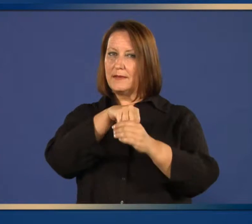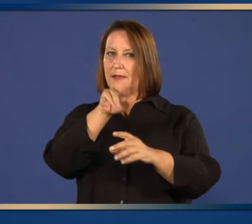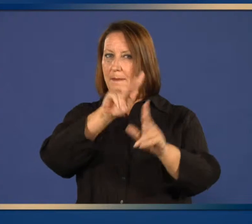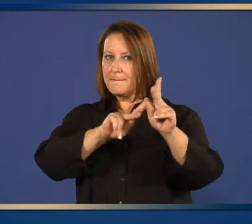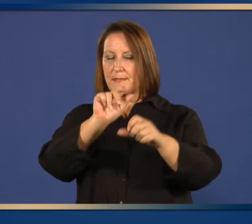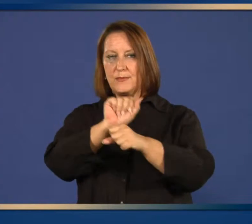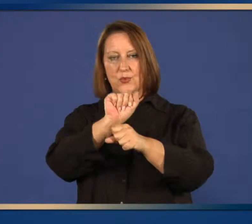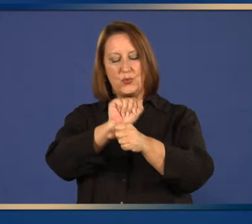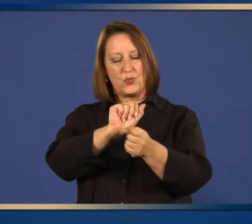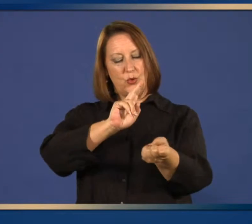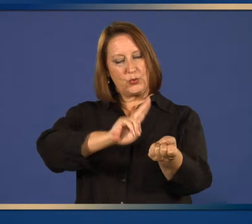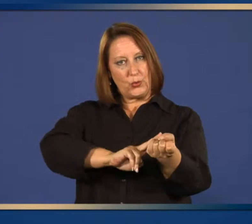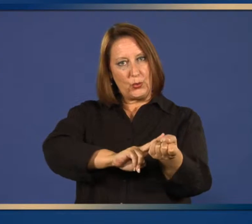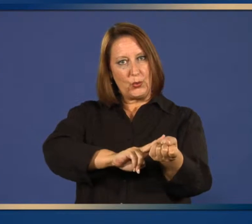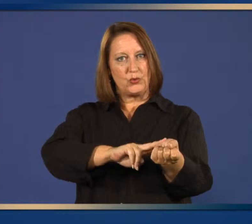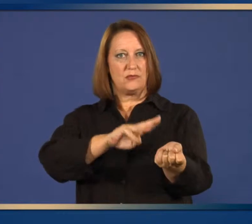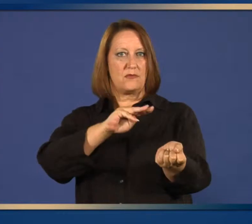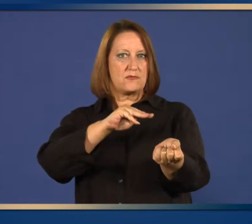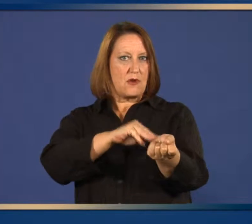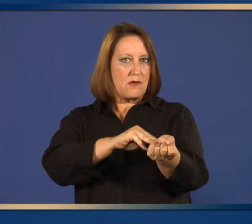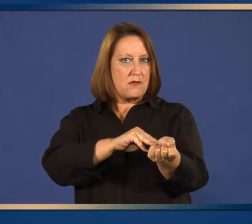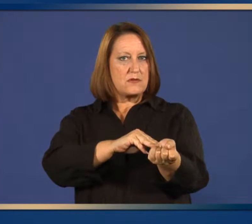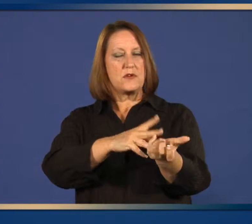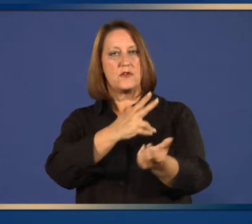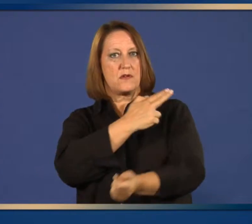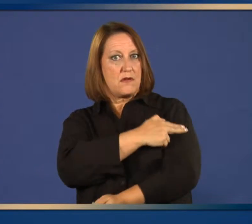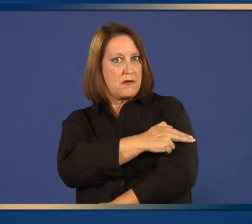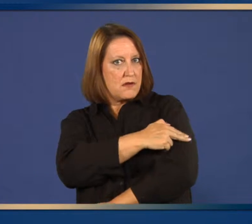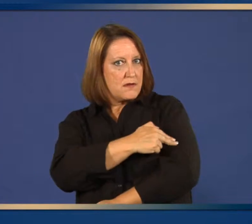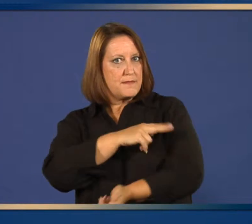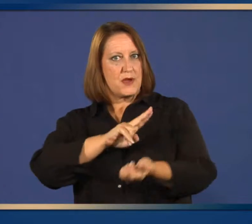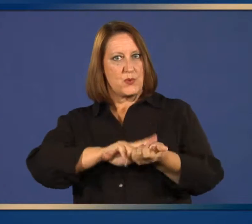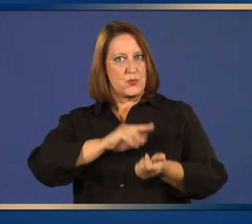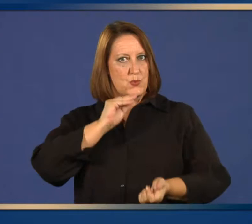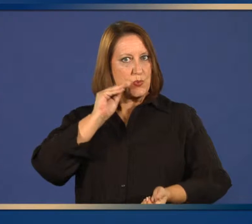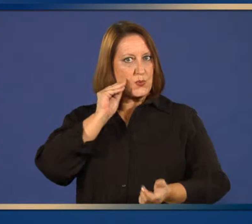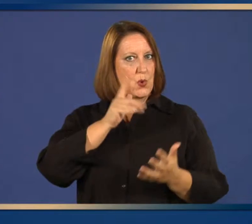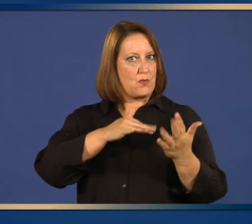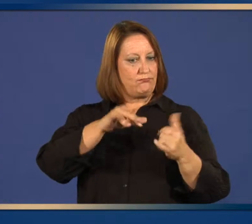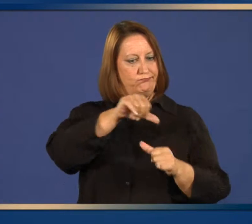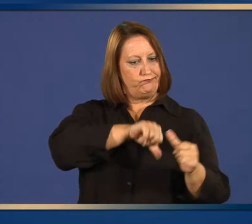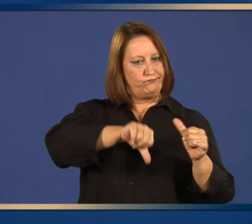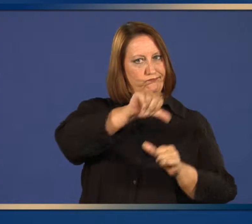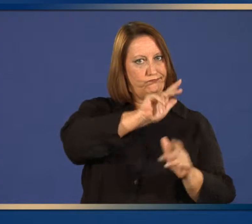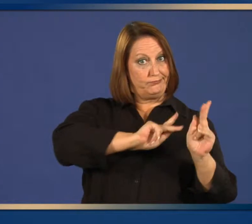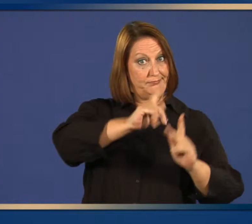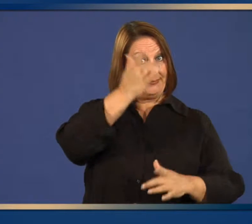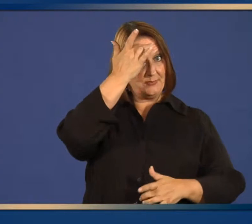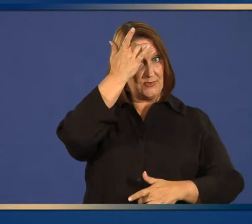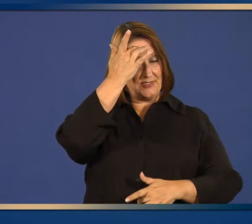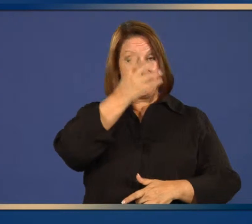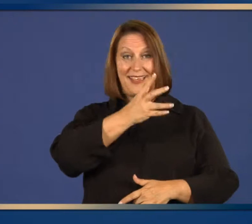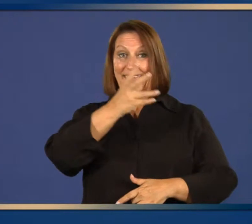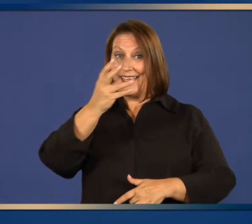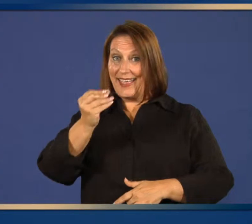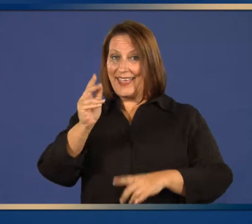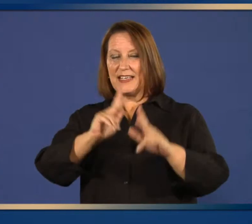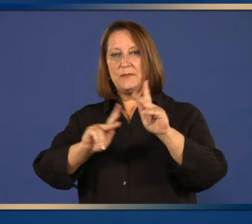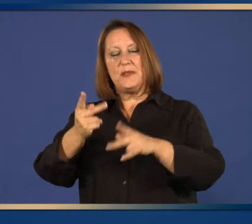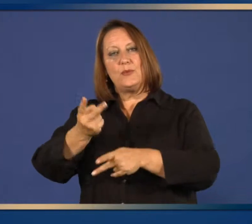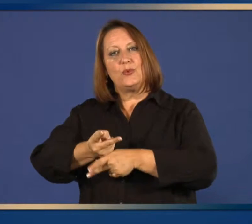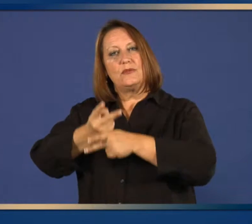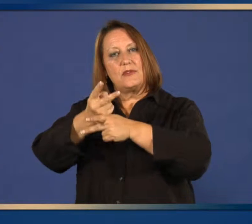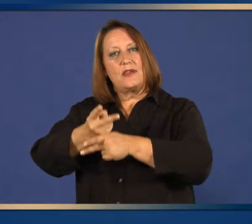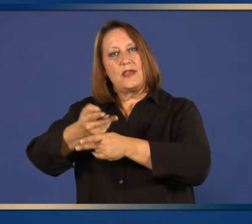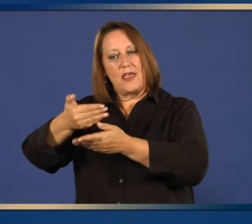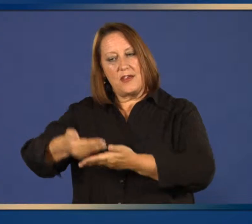contacts, including healthcare personnel and close contacts of children younger